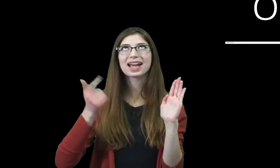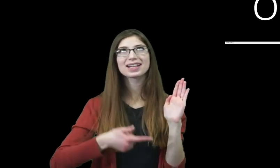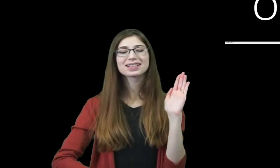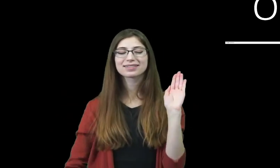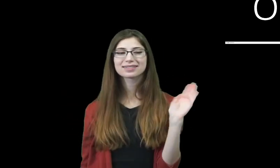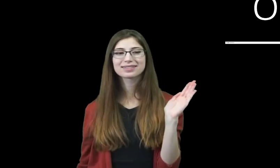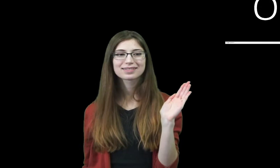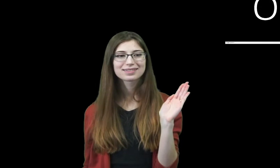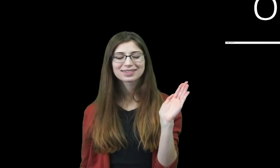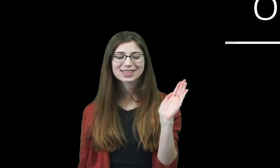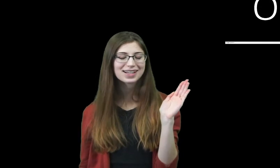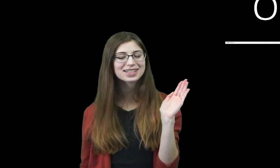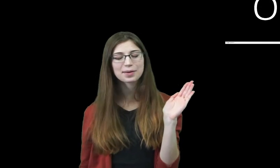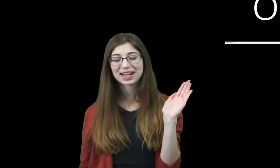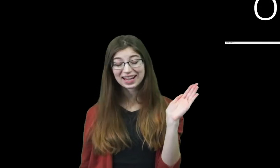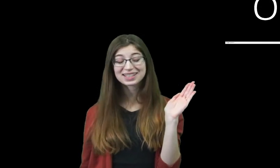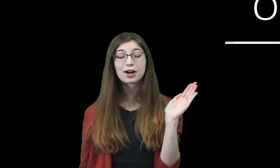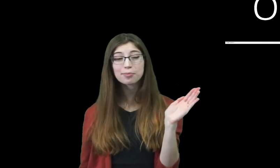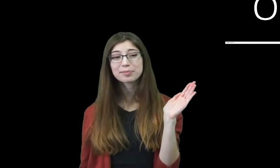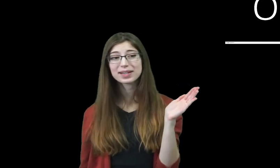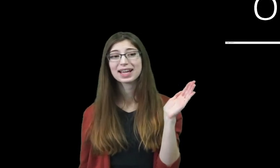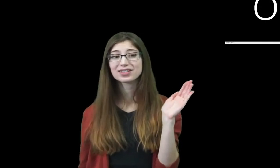hand. Non-dominant hand, open B hand shape.